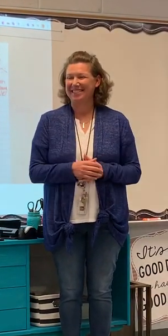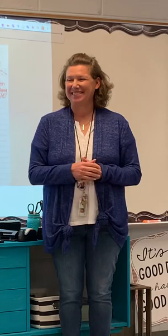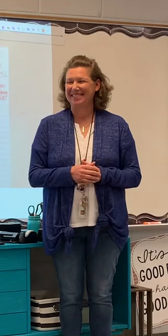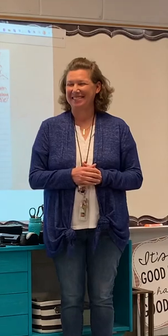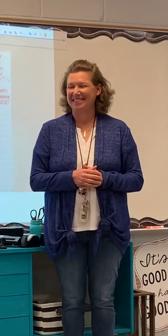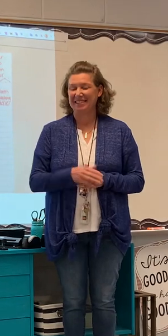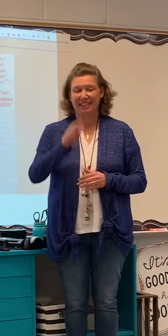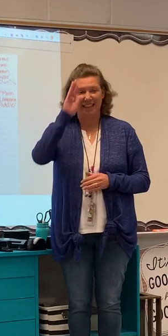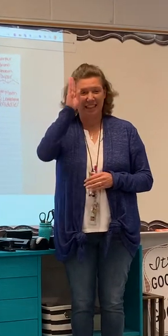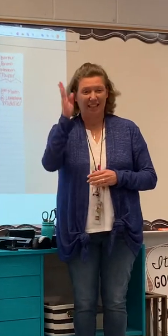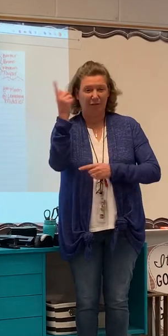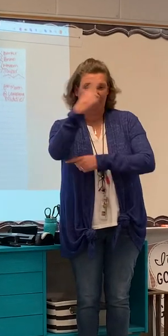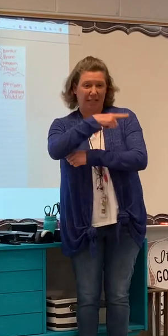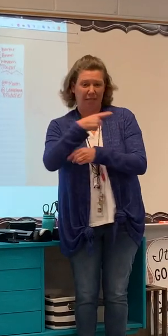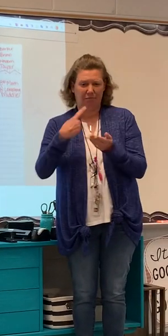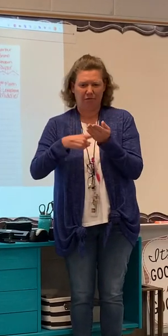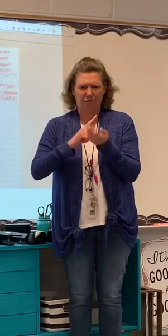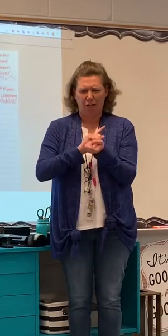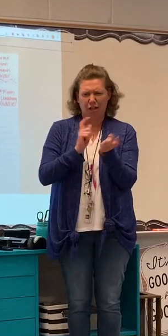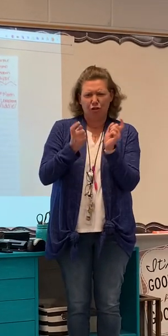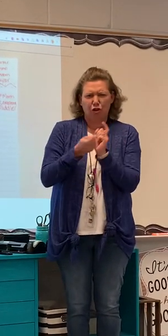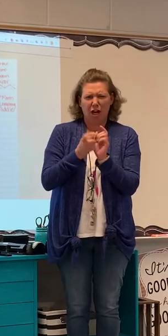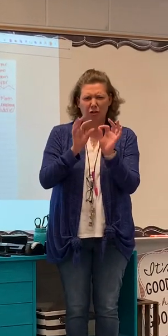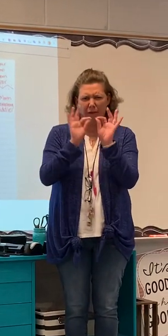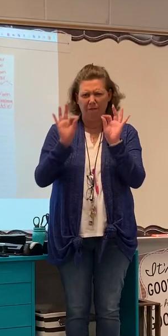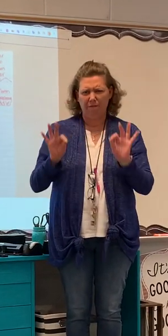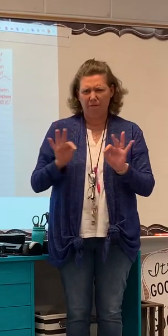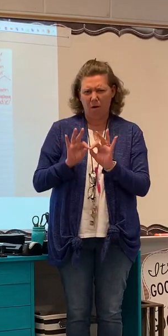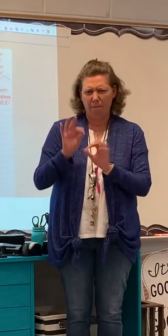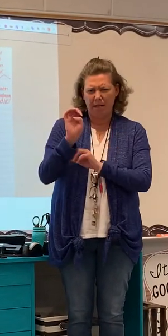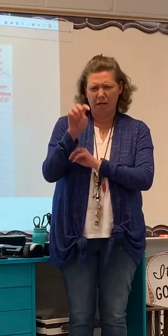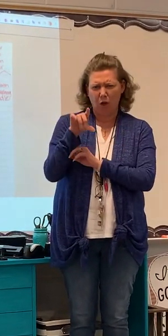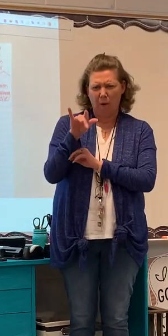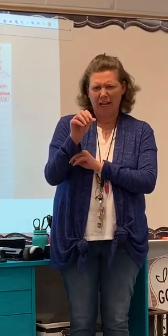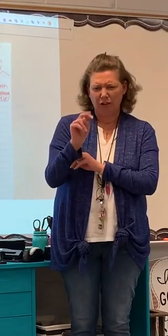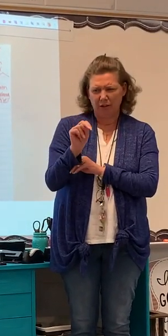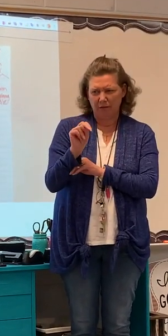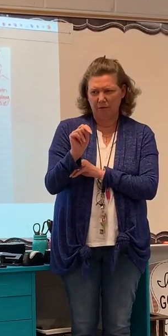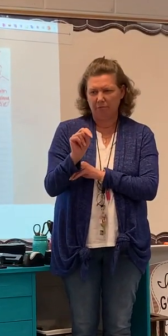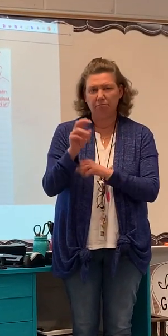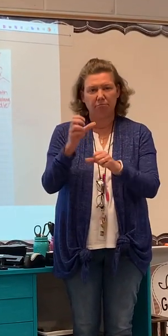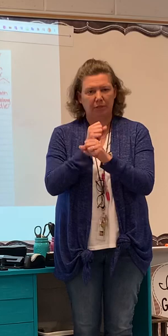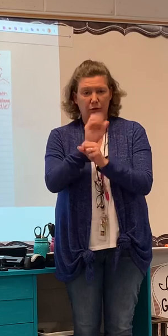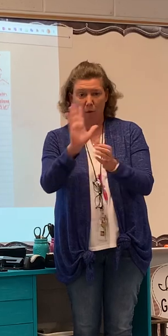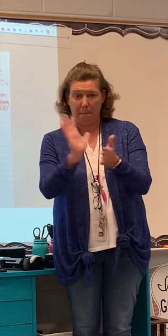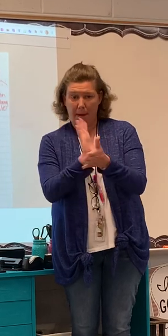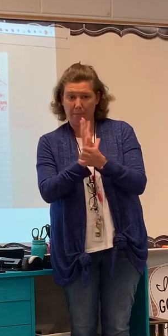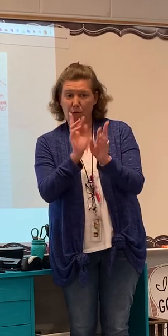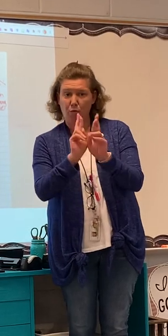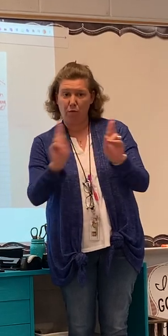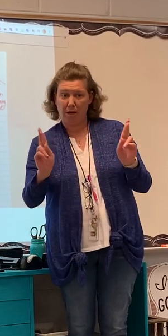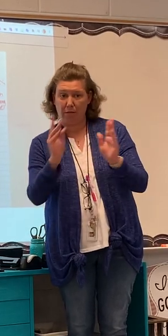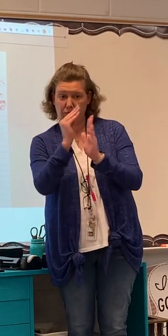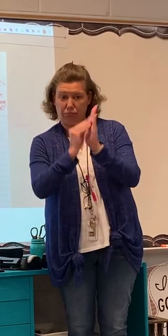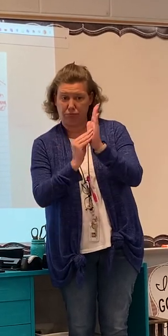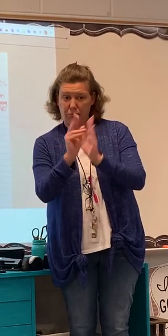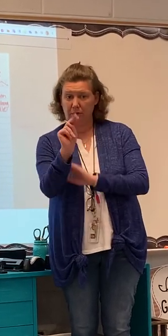today we're going to talk about changing forms of equations. So go ahead and grab some paper if you're taking notes with me. Also grab your